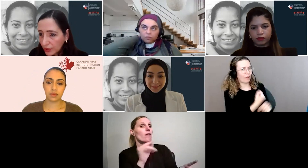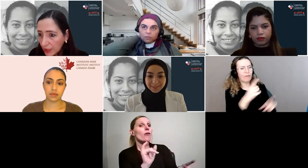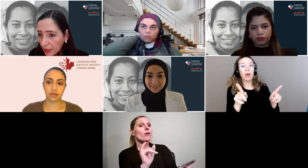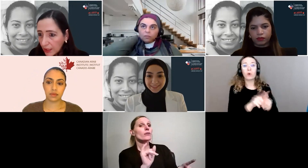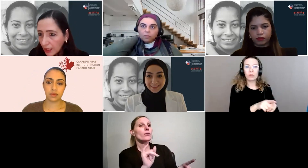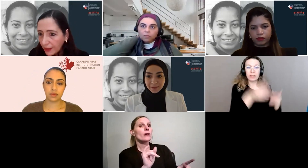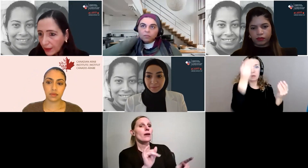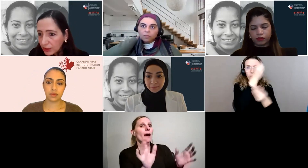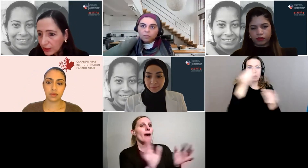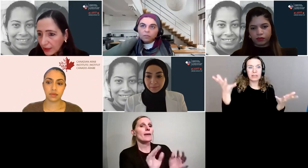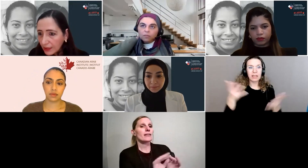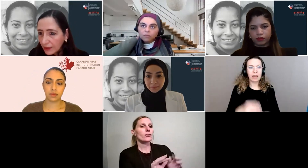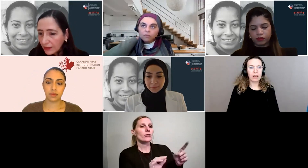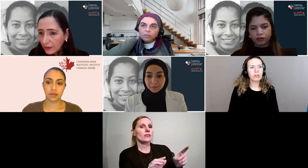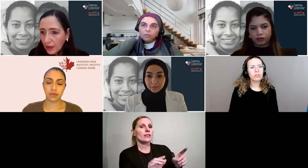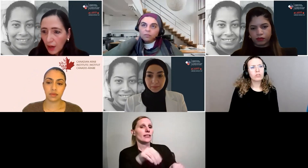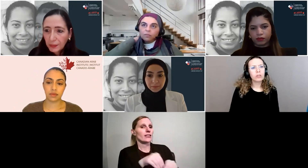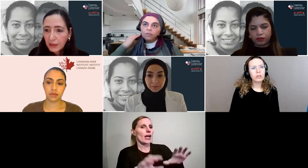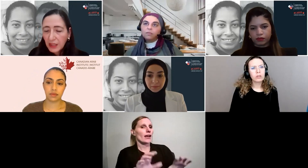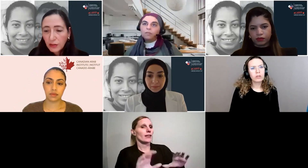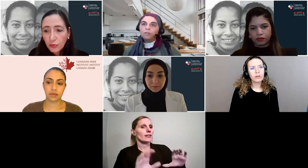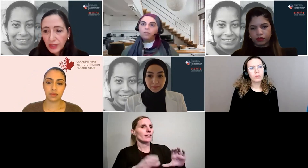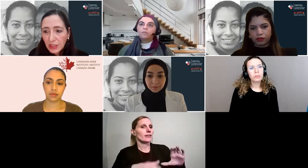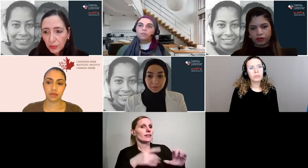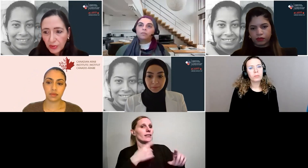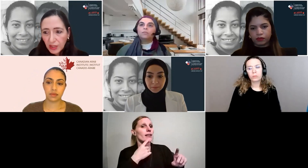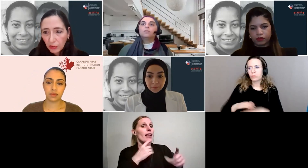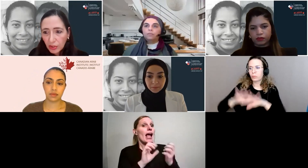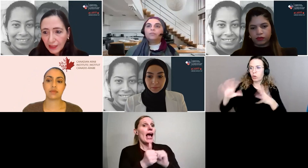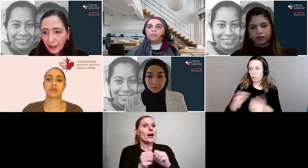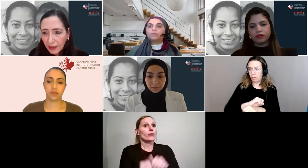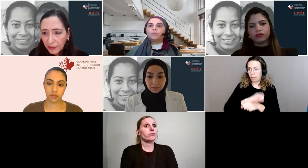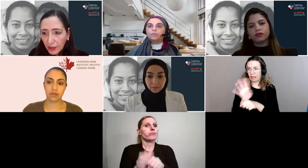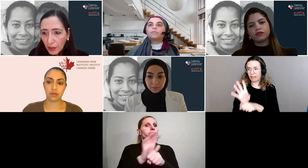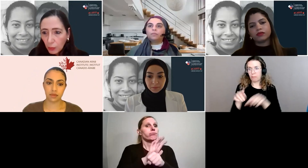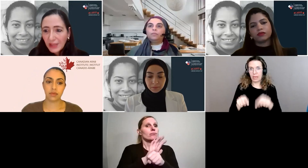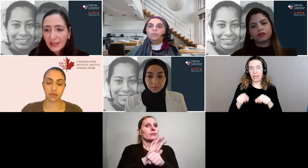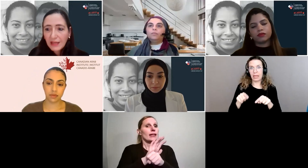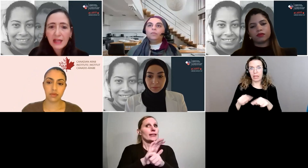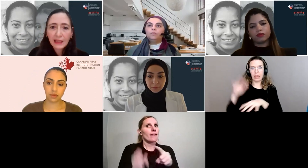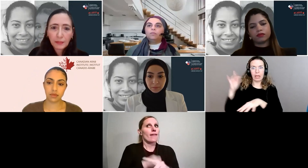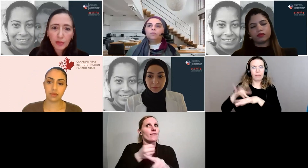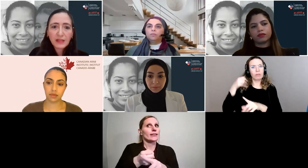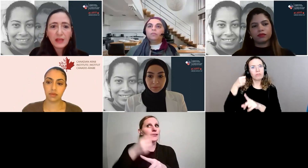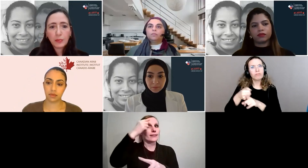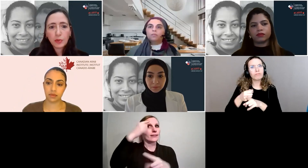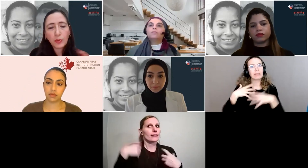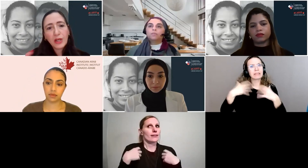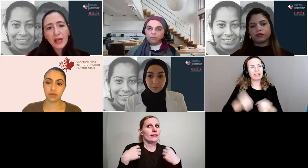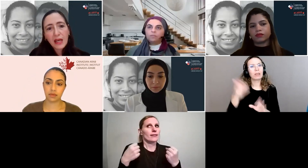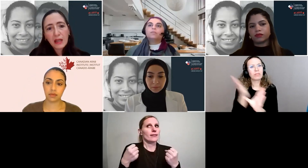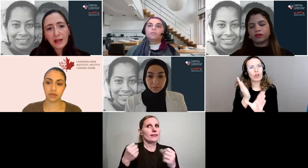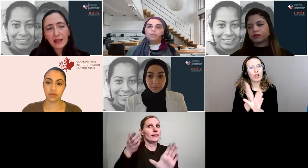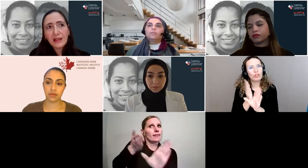Ruhyun about how the pandemic had ruined interpreter psychological health when we see medical appointments being